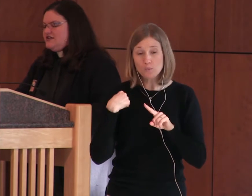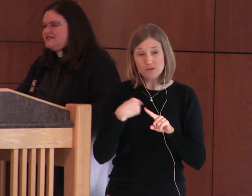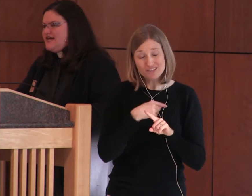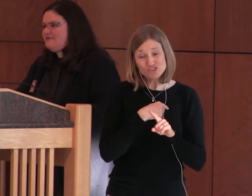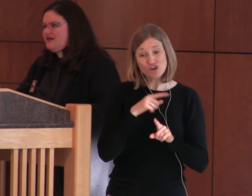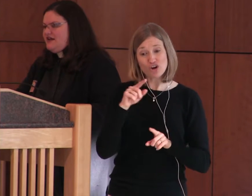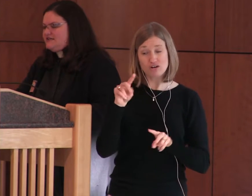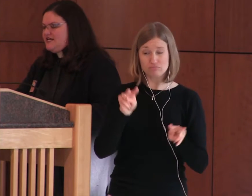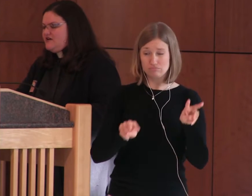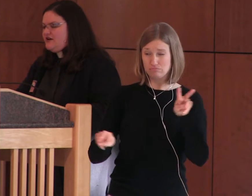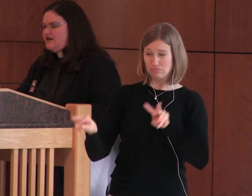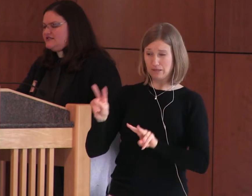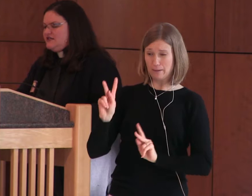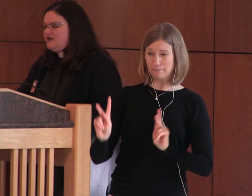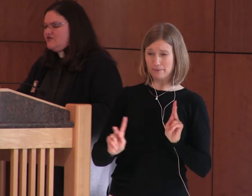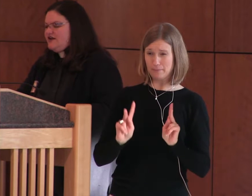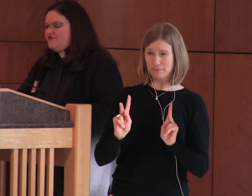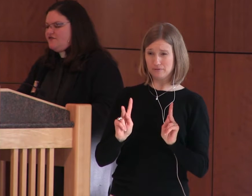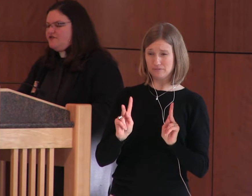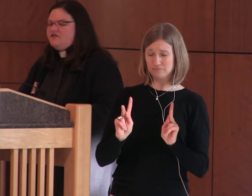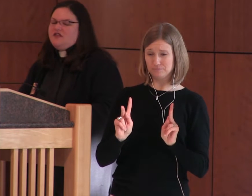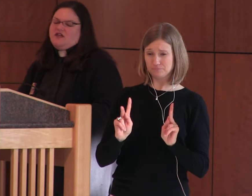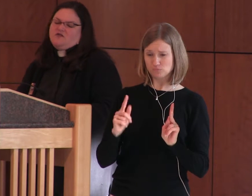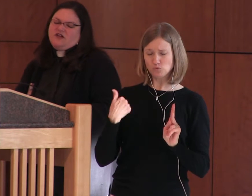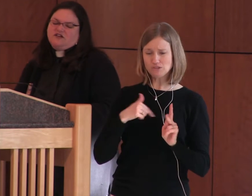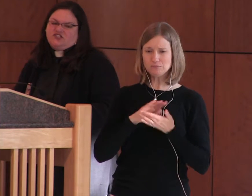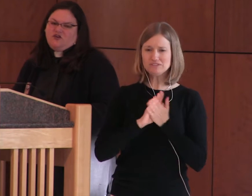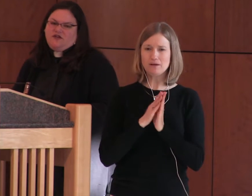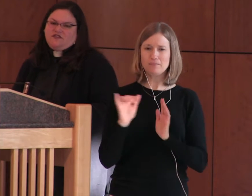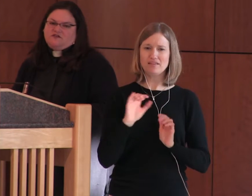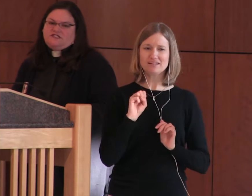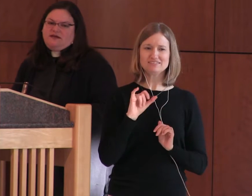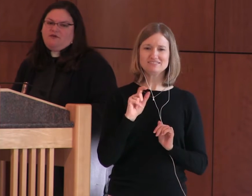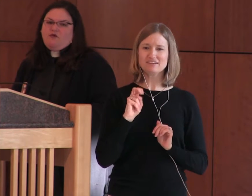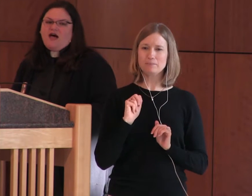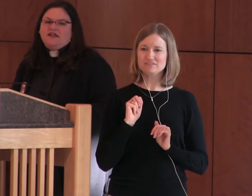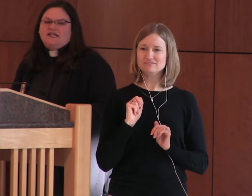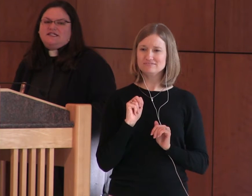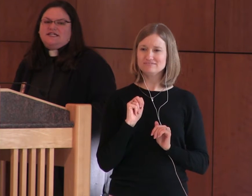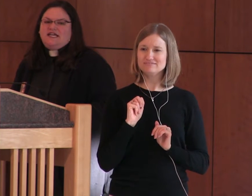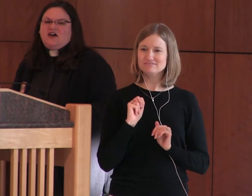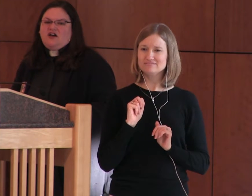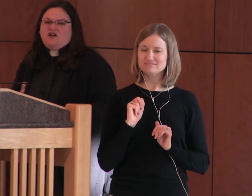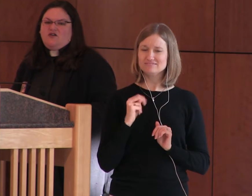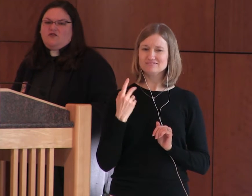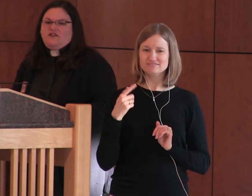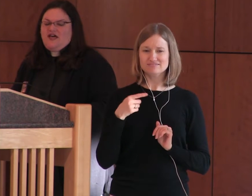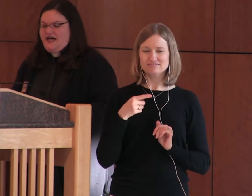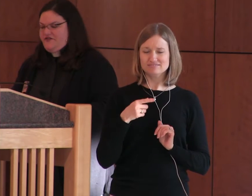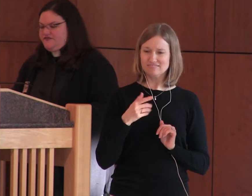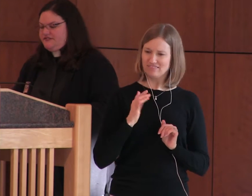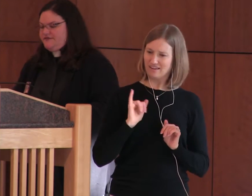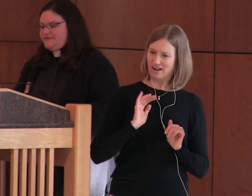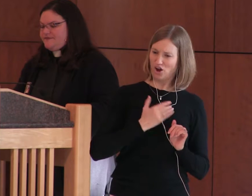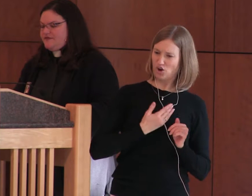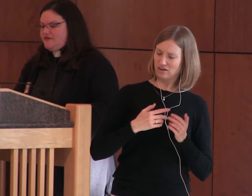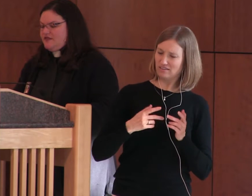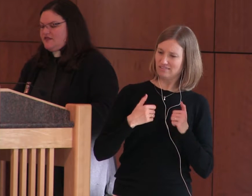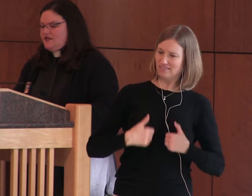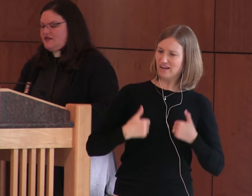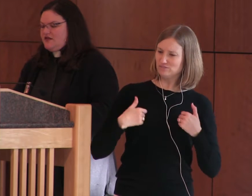as soon as we judge Simon as arrogant and ungrateful, we are showing those same qualities in our own lives.